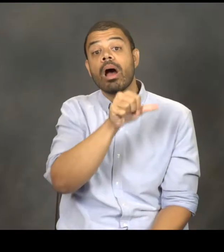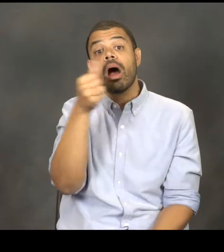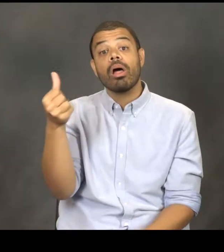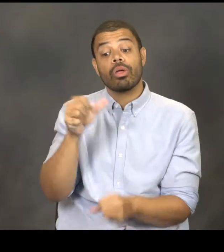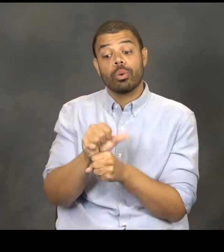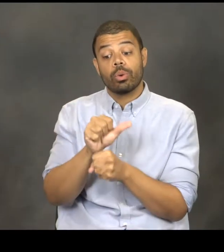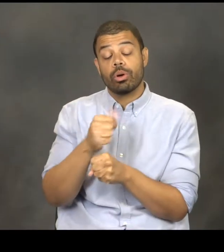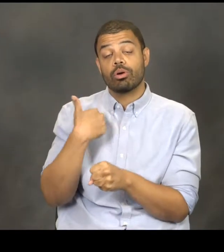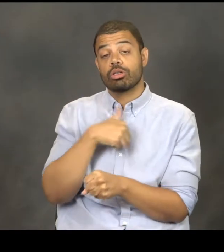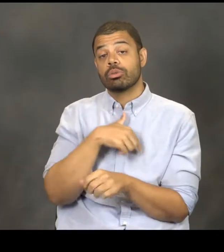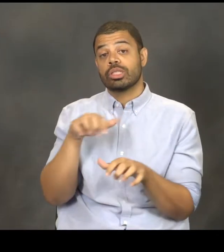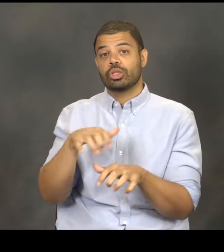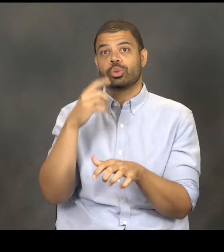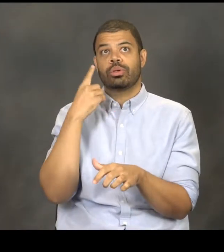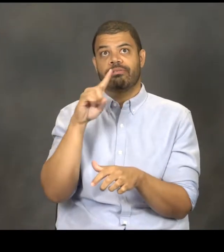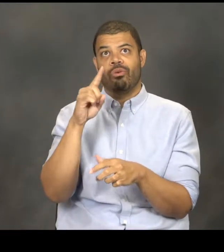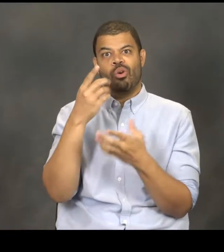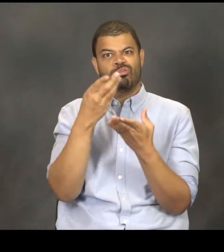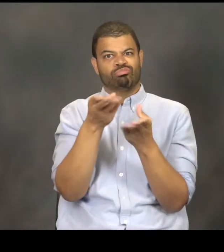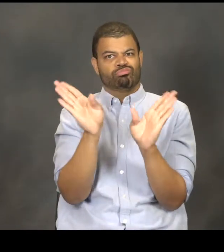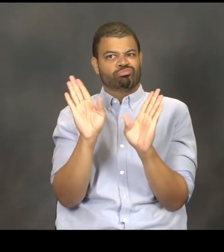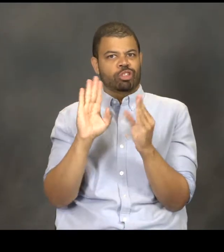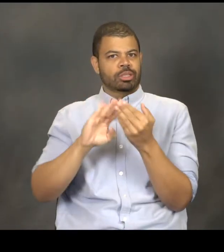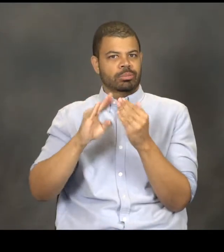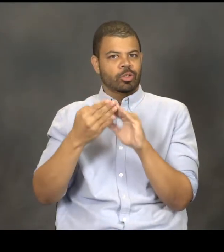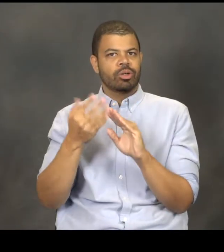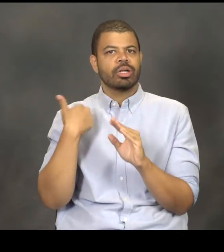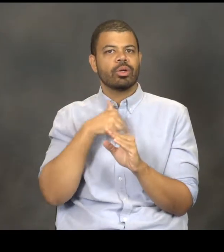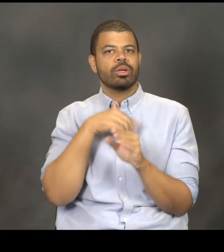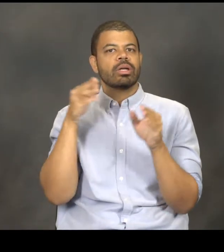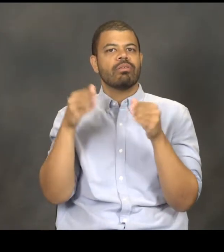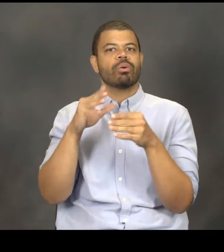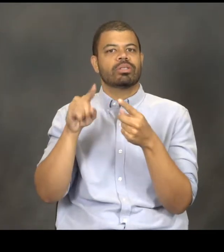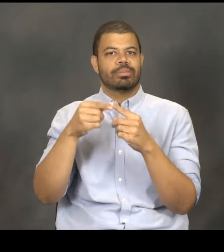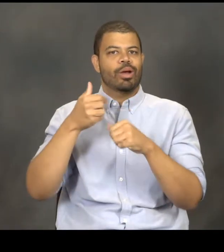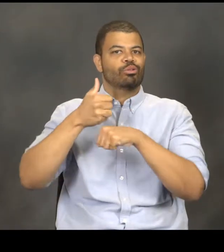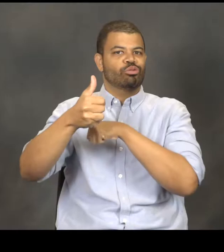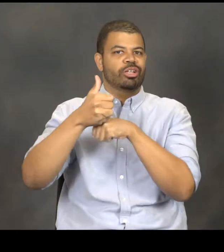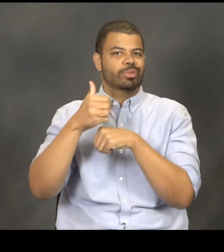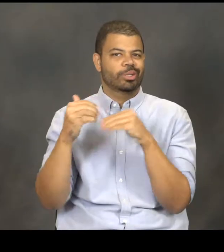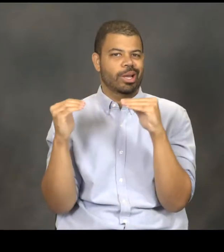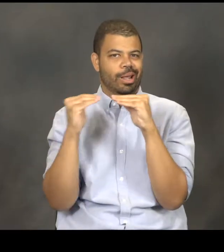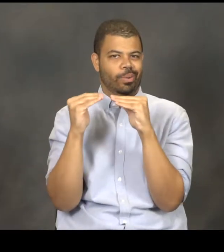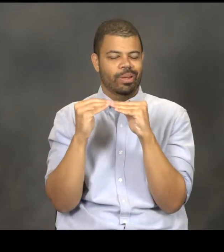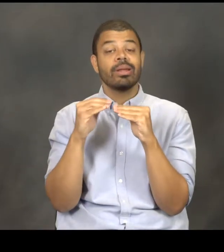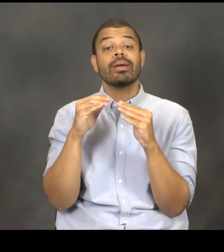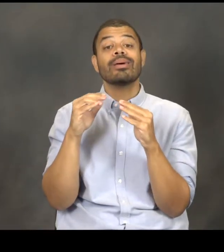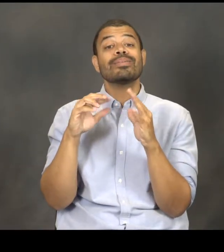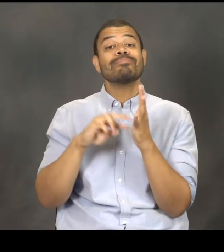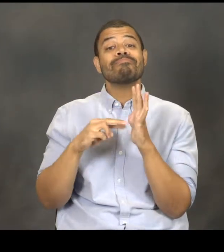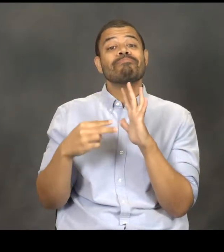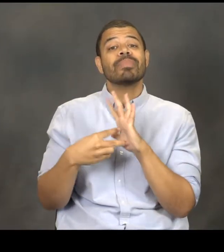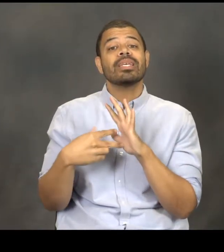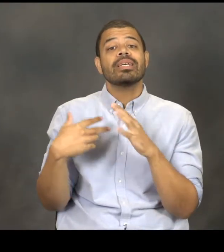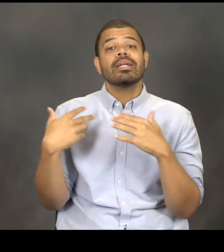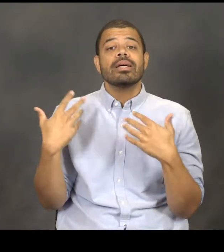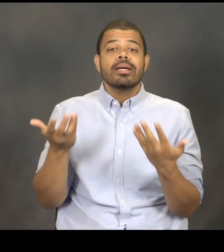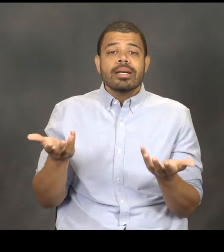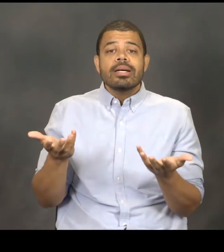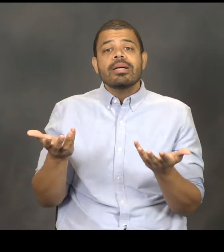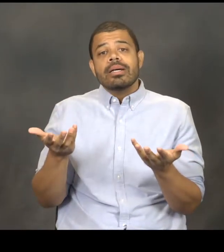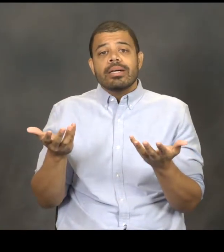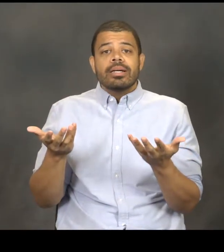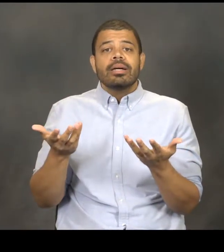do on a broader community level is focused on transportation equity. So that can be a